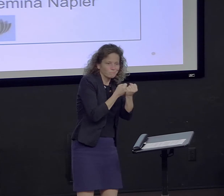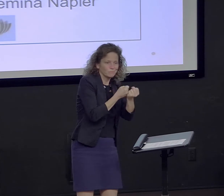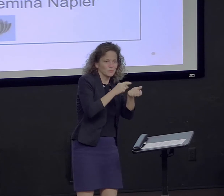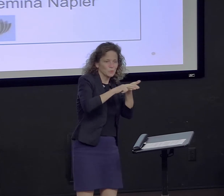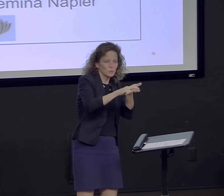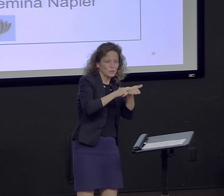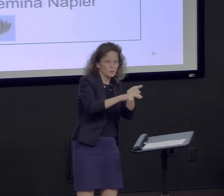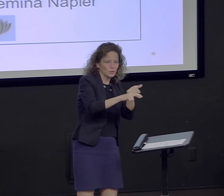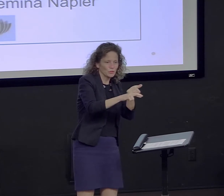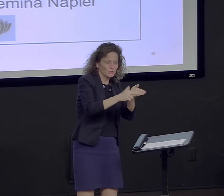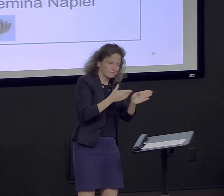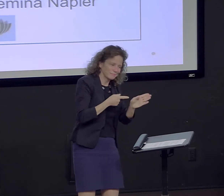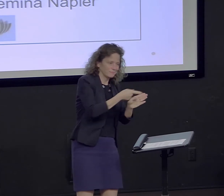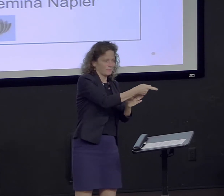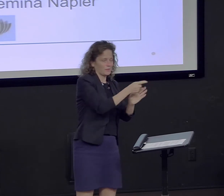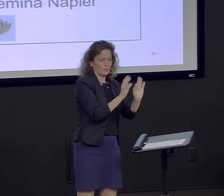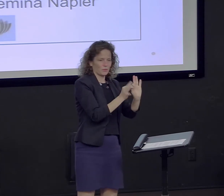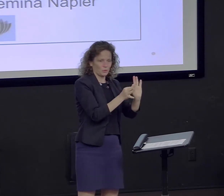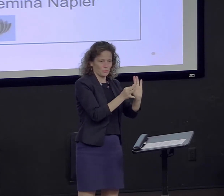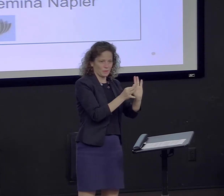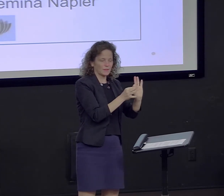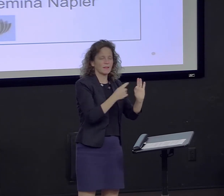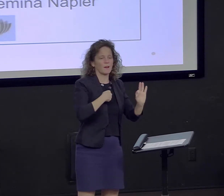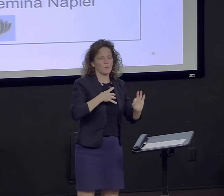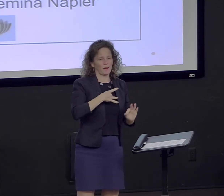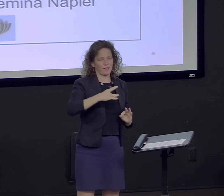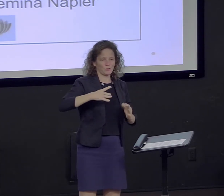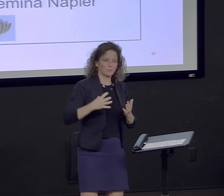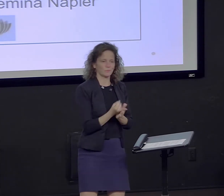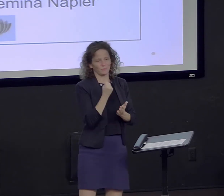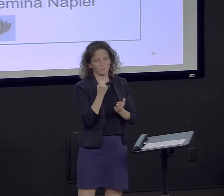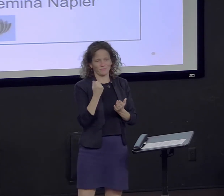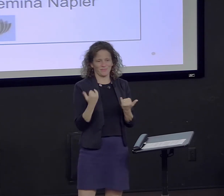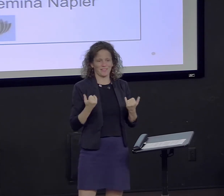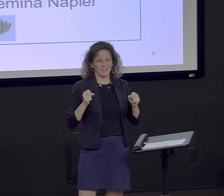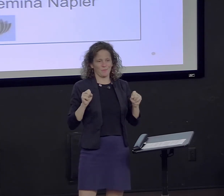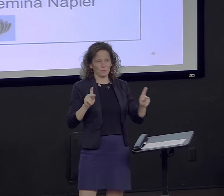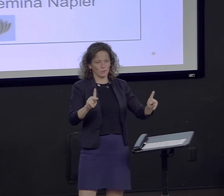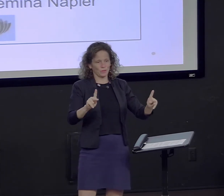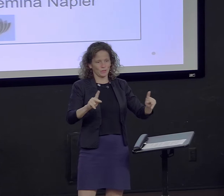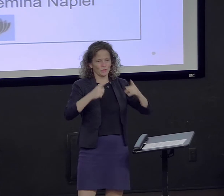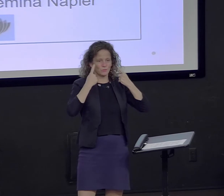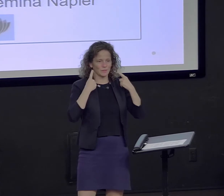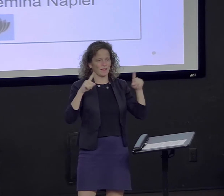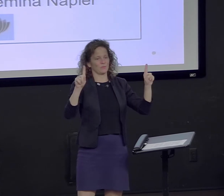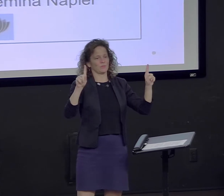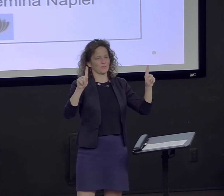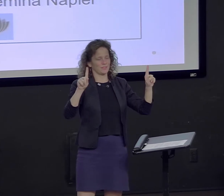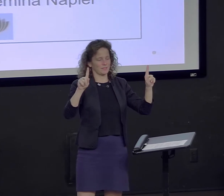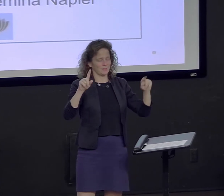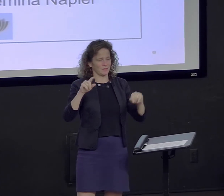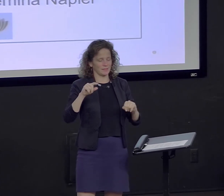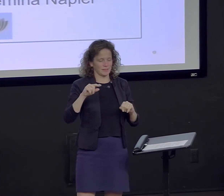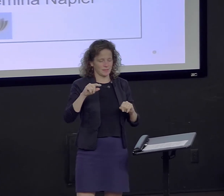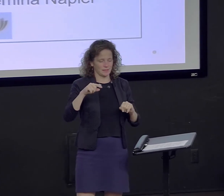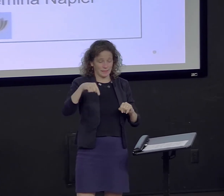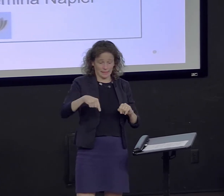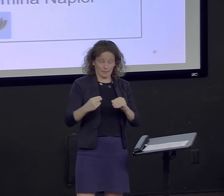As part of our mission, our many goals in cultivating research in our field, I also wanted to take a moment to announce